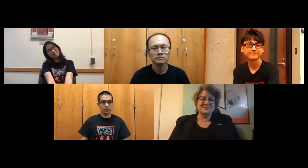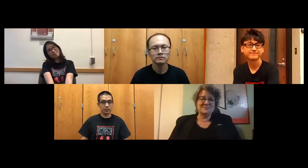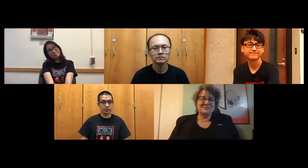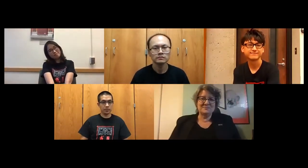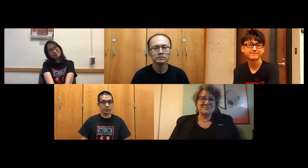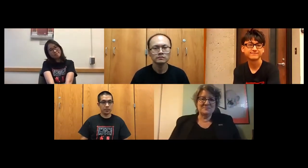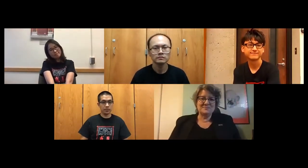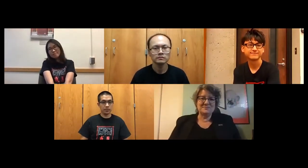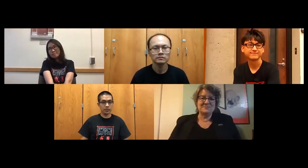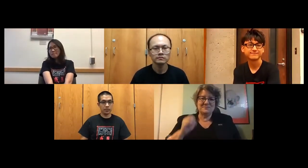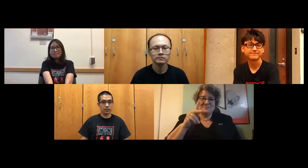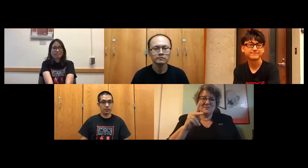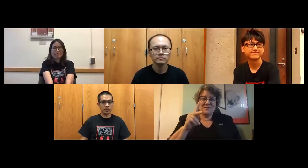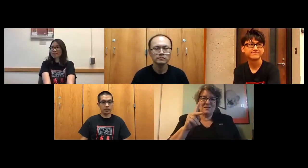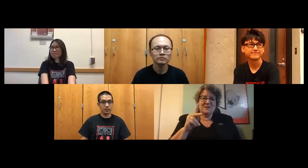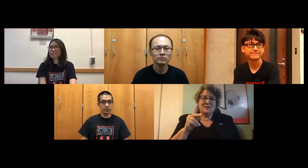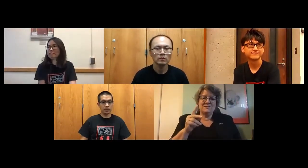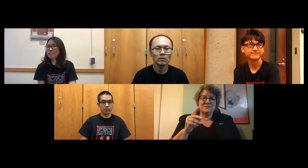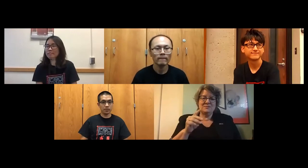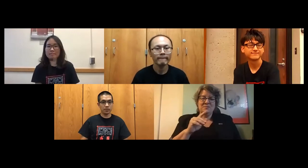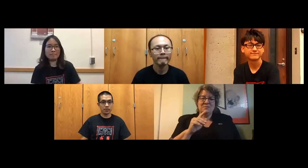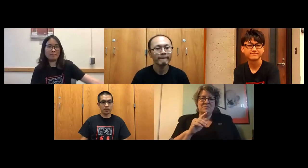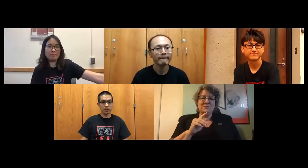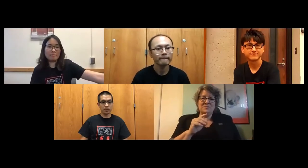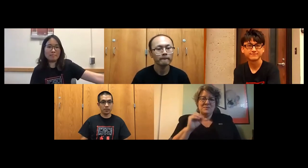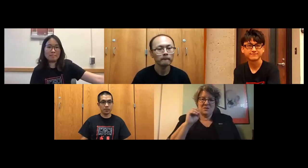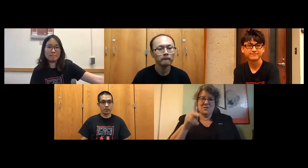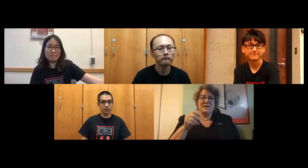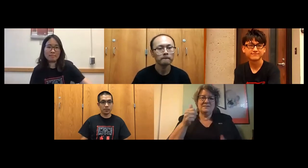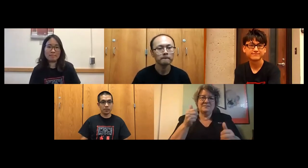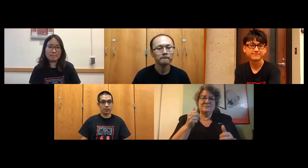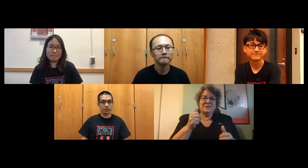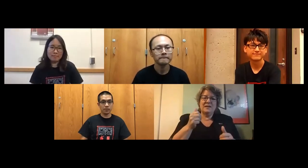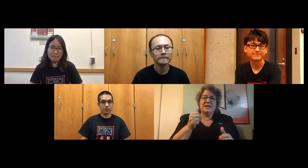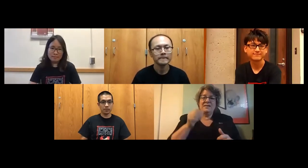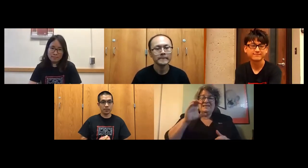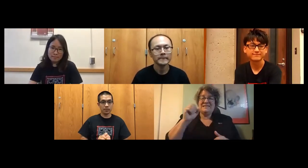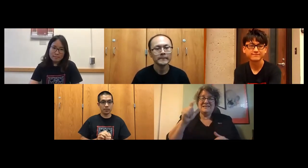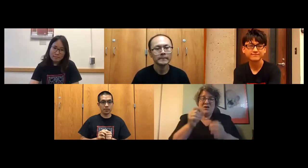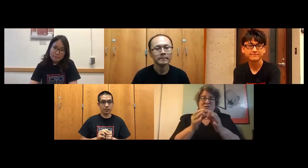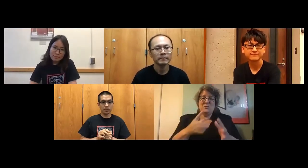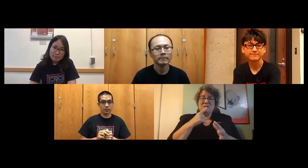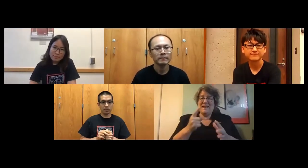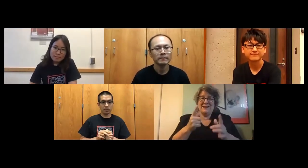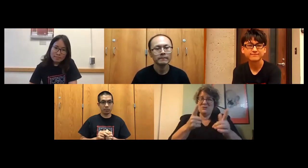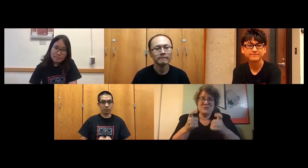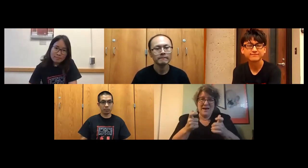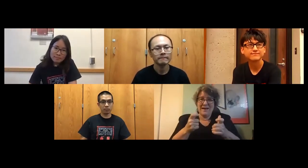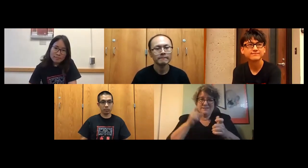Okay, yes, response from our Chinese Sign Language interpreters. We're going a little bit fast. So we need